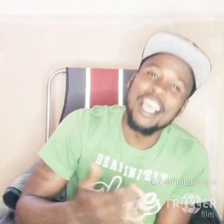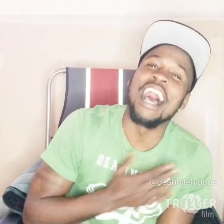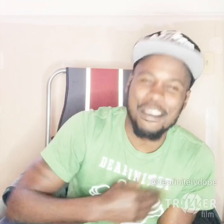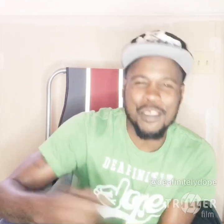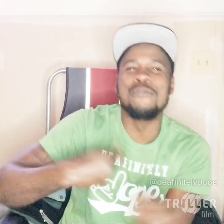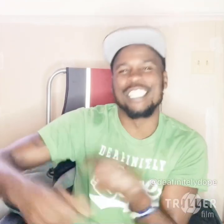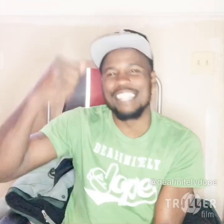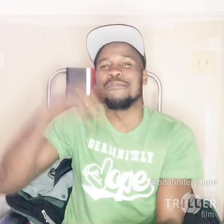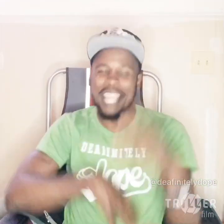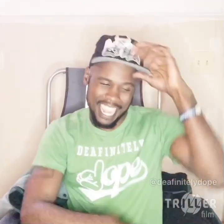I'm your Pusha man.